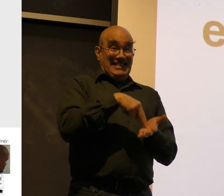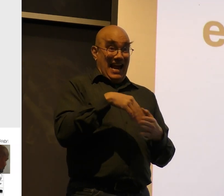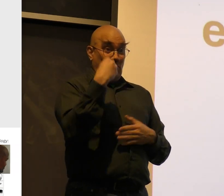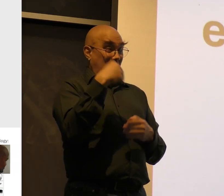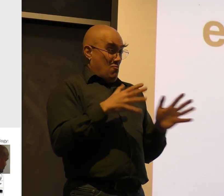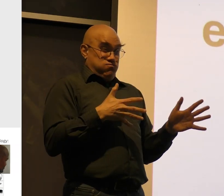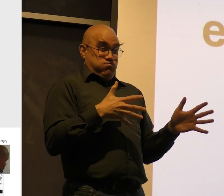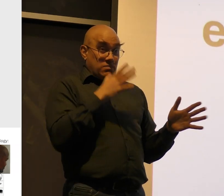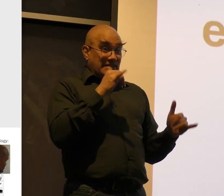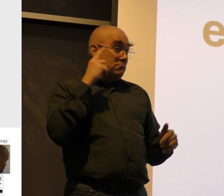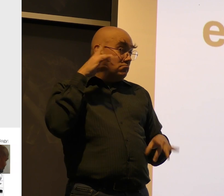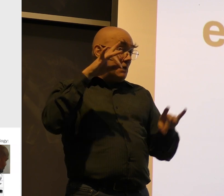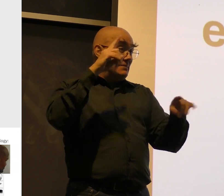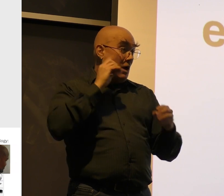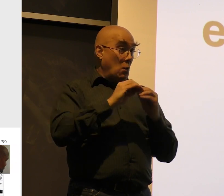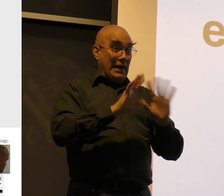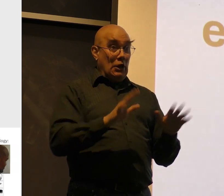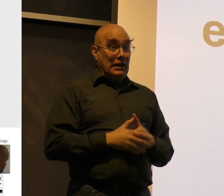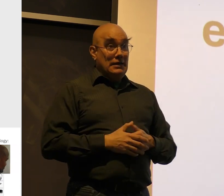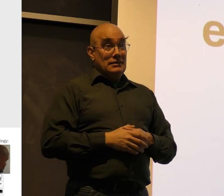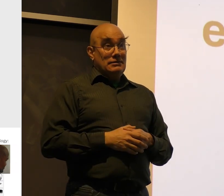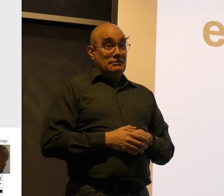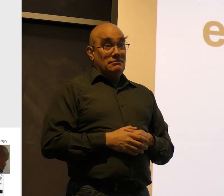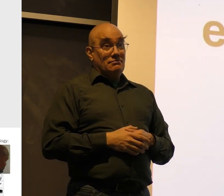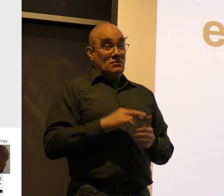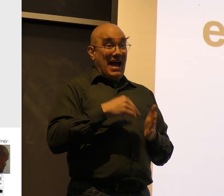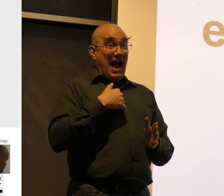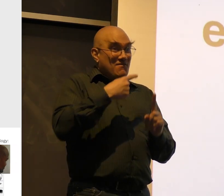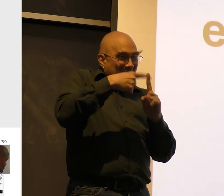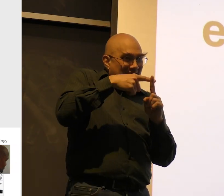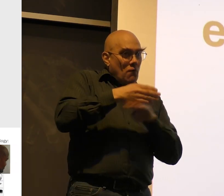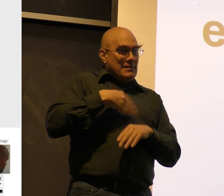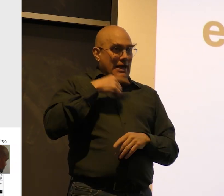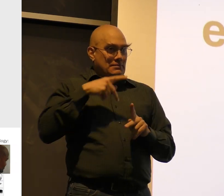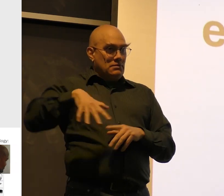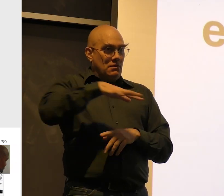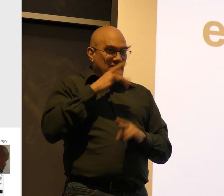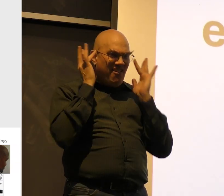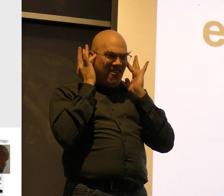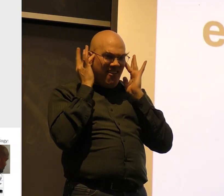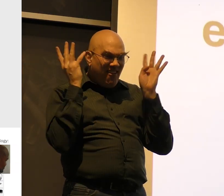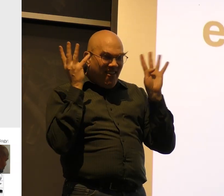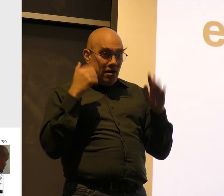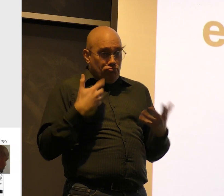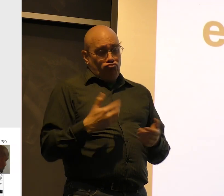So that I can stand outside in a gust of wind and I can still pick up sound more clearly. Which means I have an advantage over hearing people. And